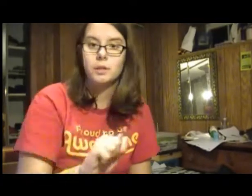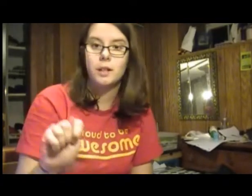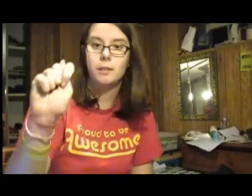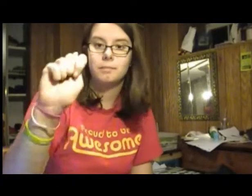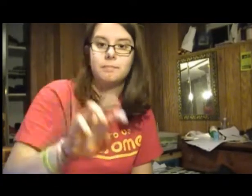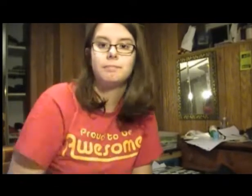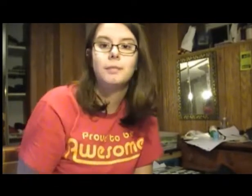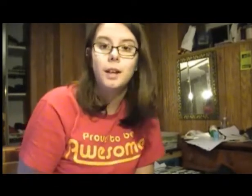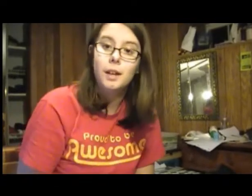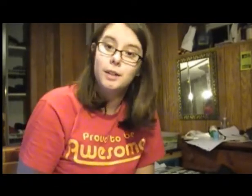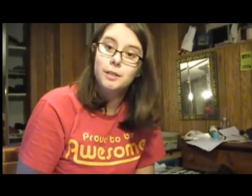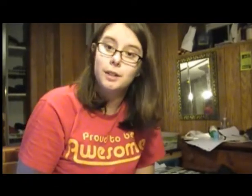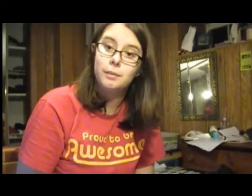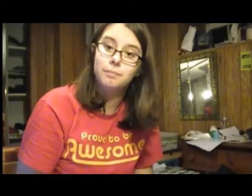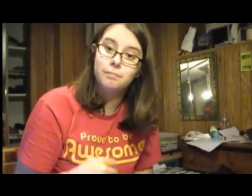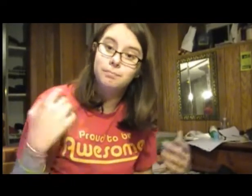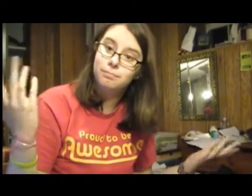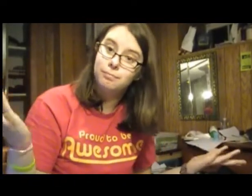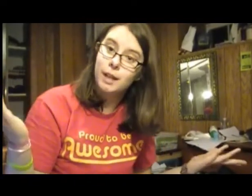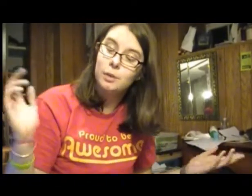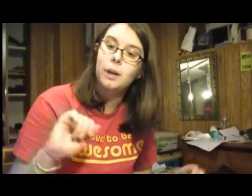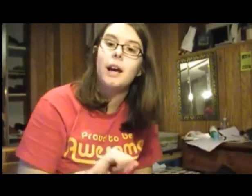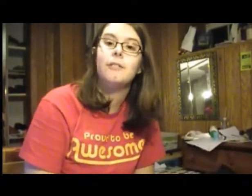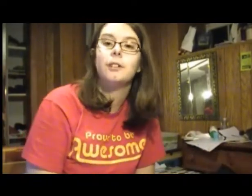Tuesday. So that is what I have for you.